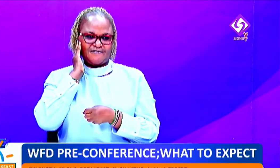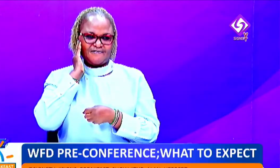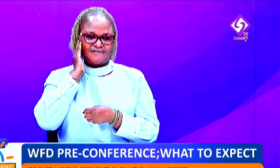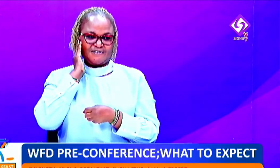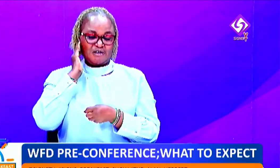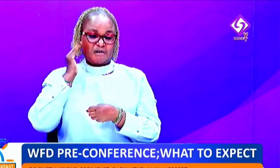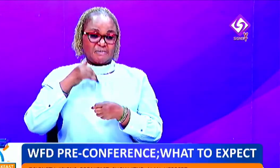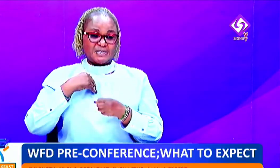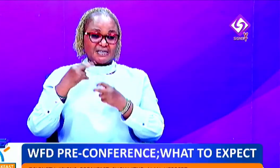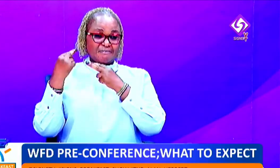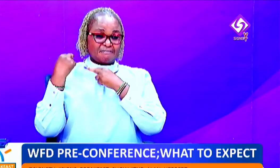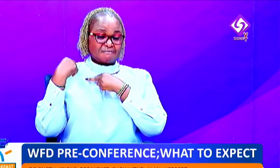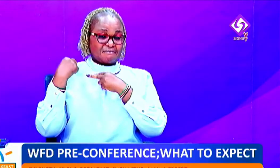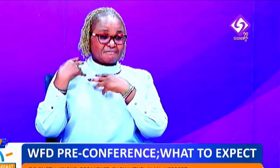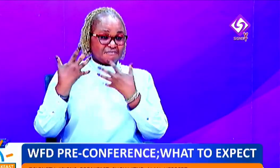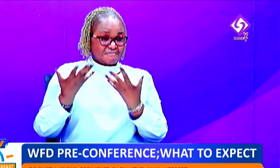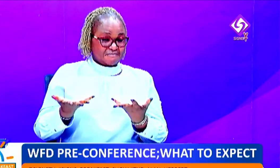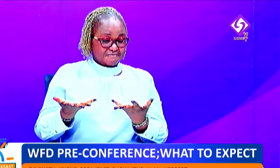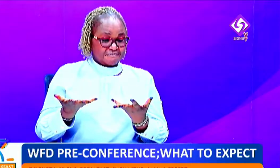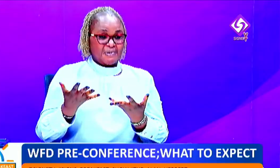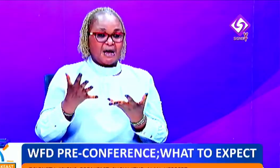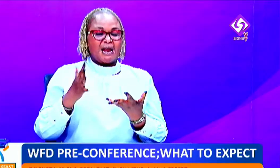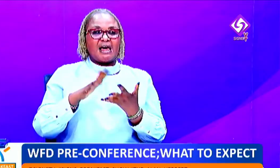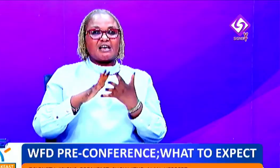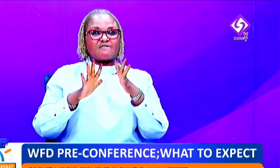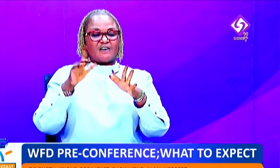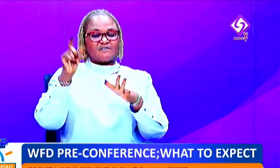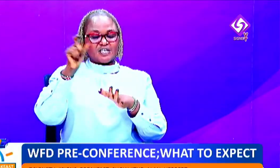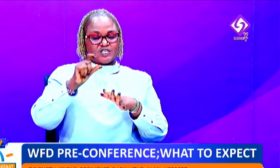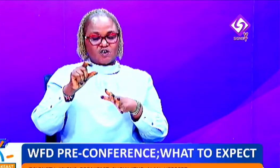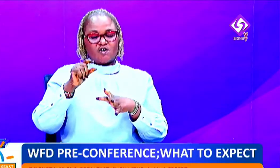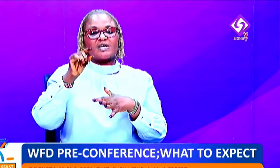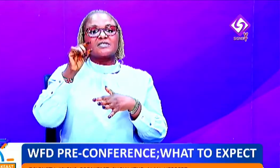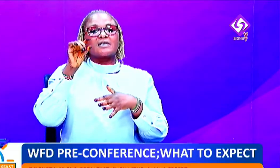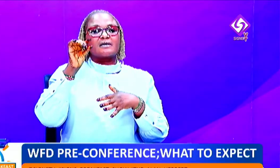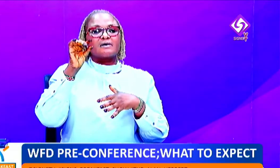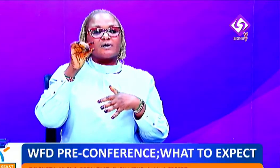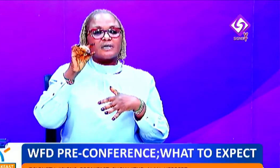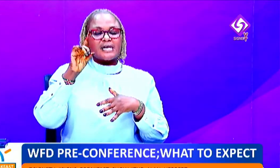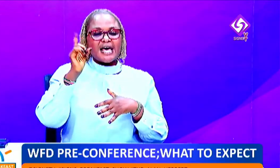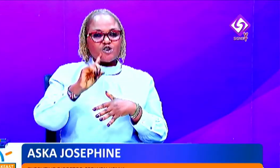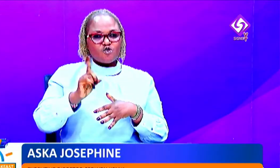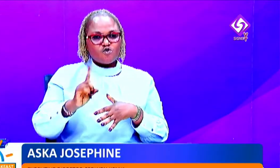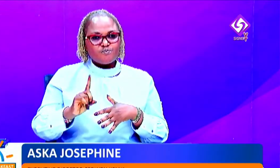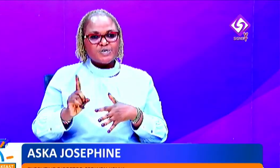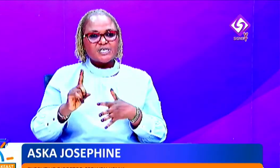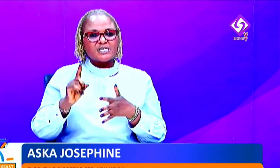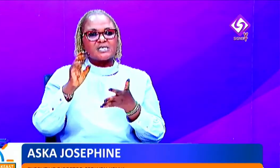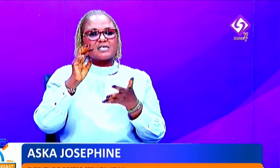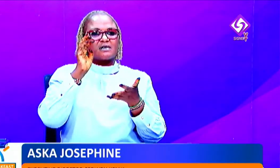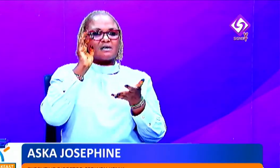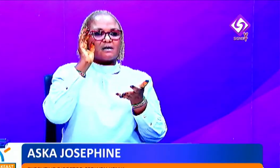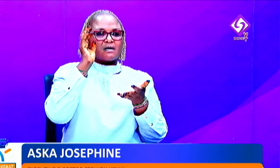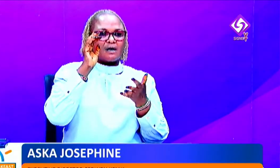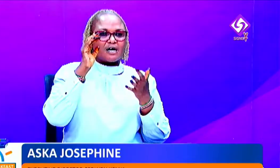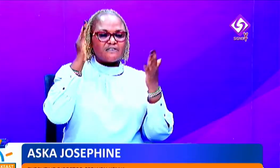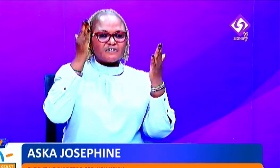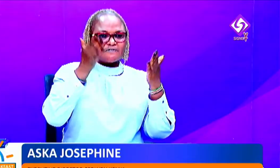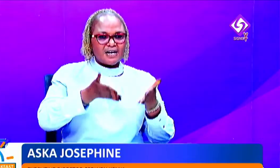Deaf, and my mandate was to coordinate 5 regions: Nairobi,